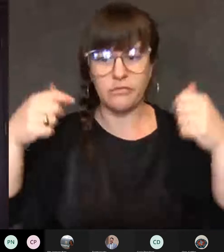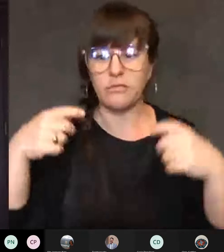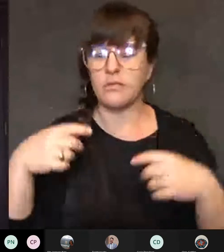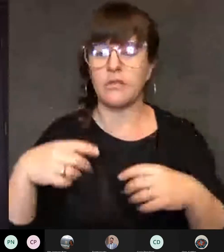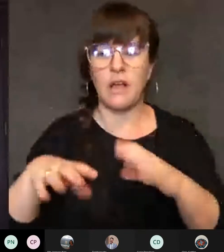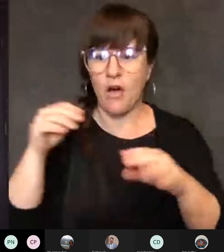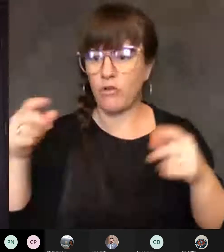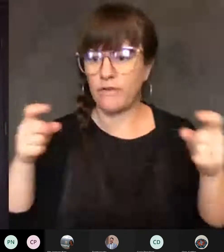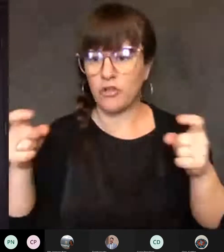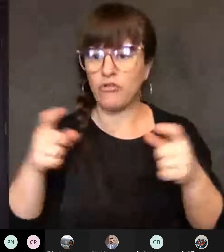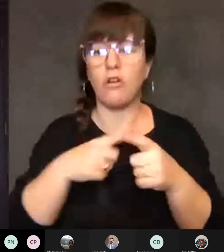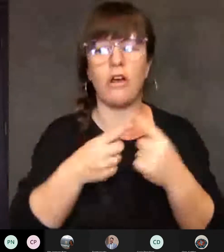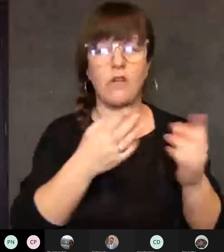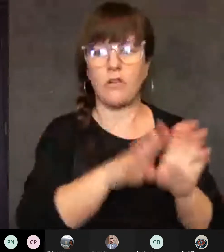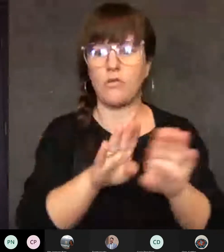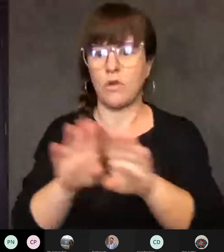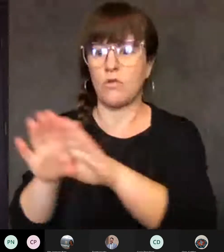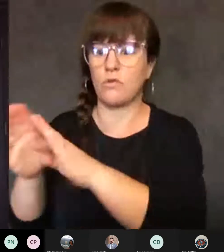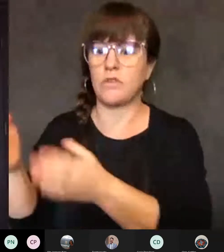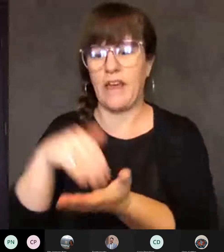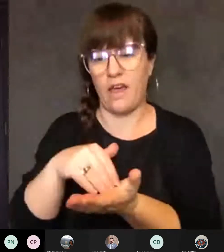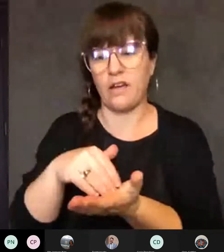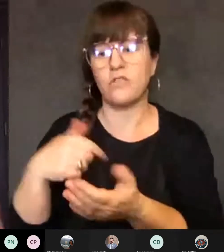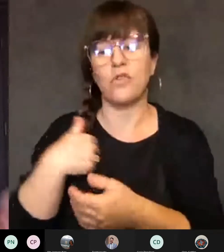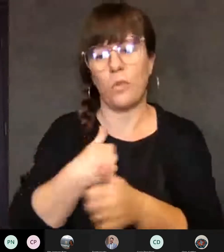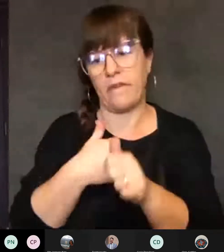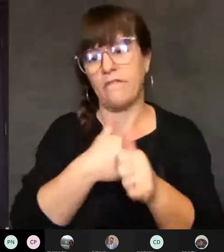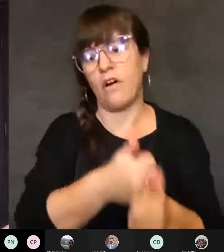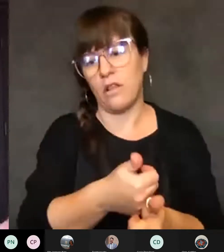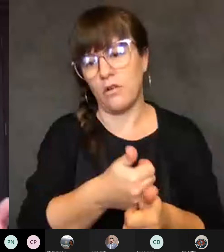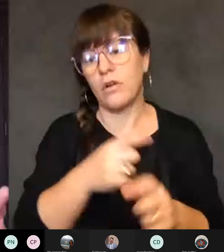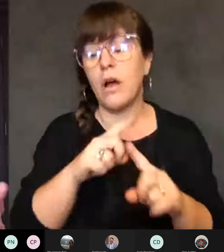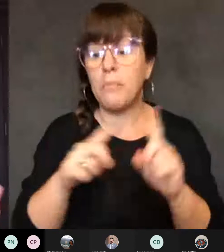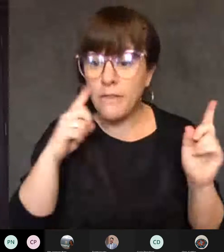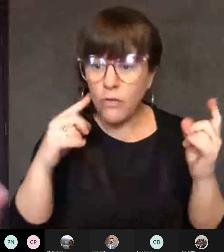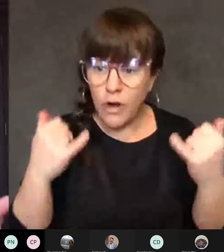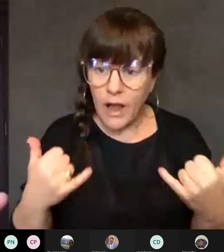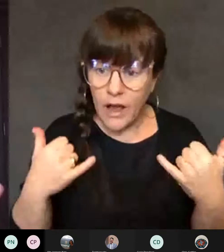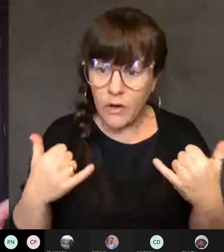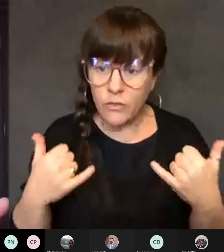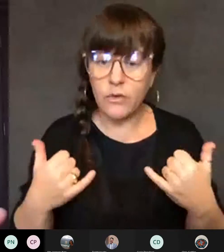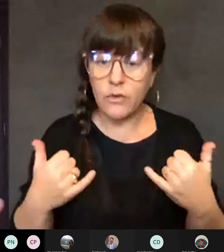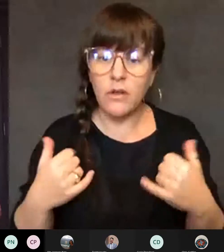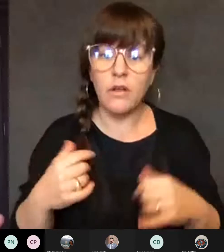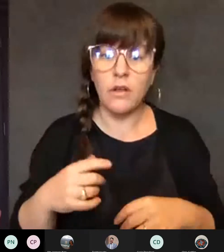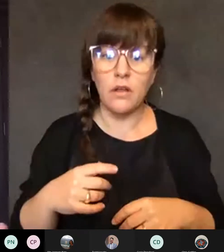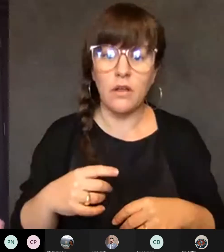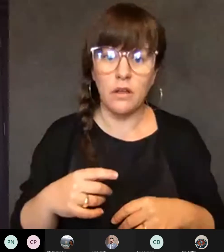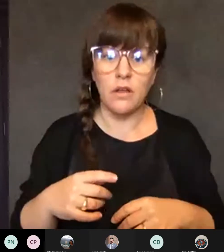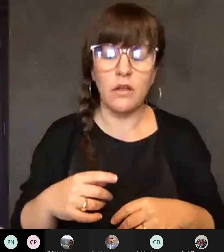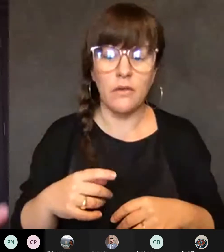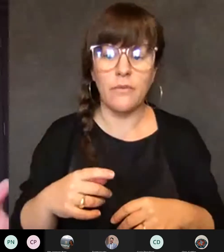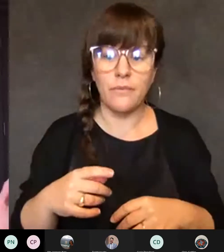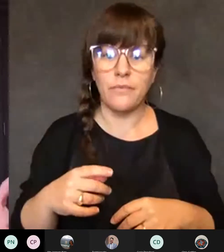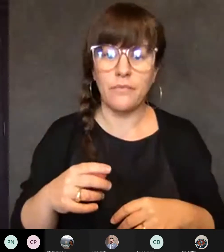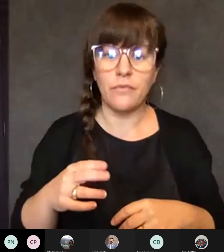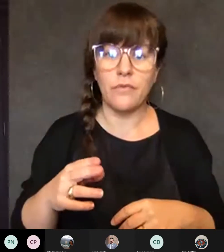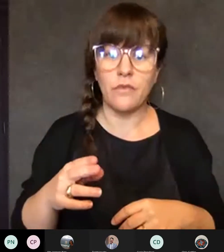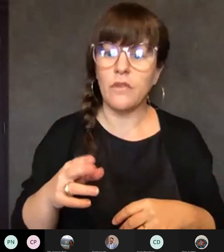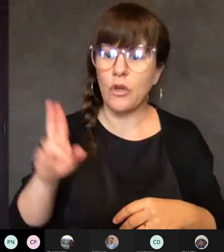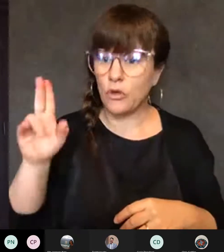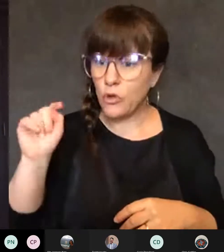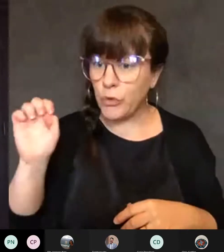kind of started closing back down again. And so we followed suit. But in the meantime, your protocol were really sound.